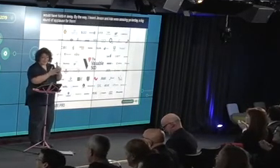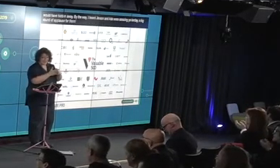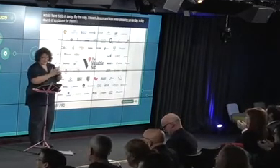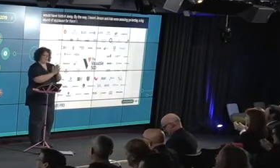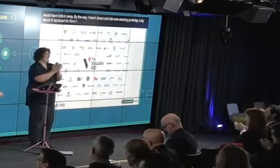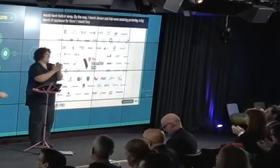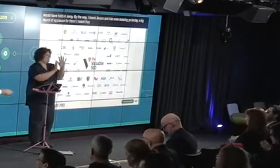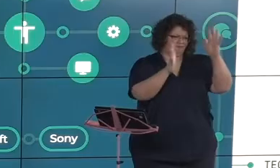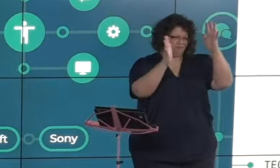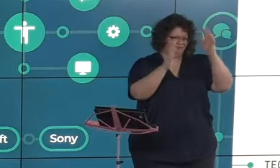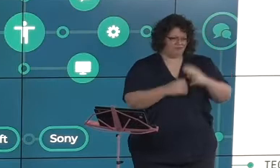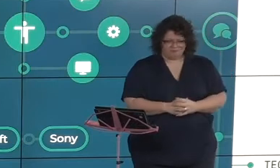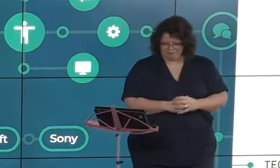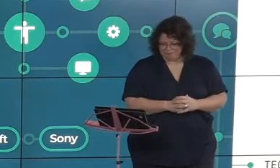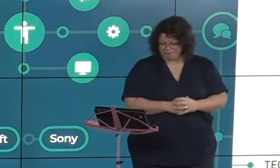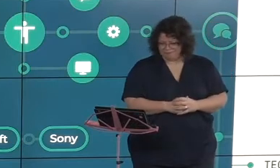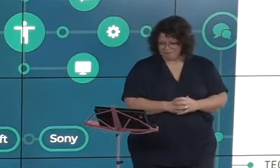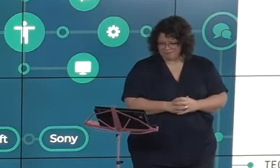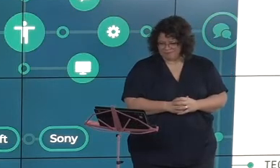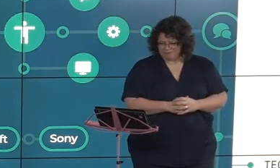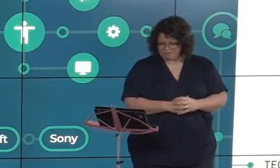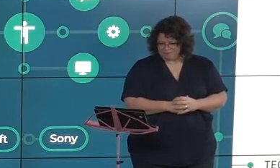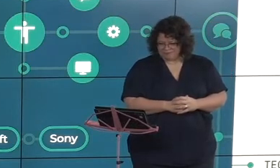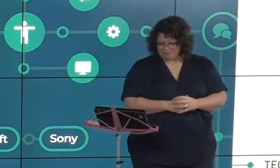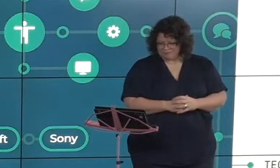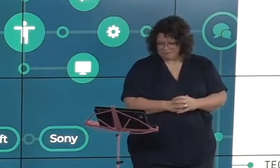park. But it's not just visibility.